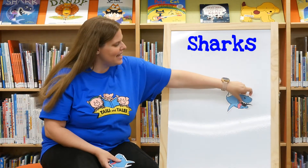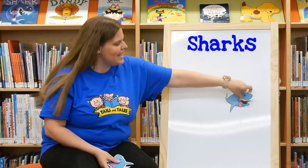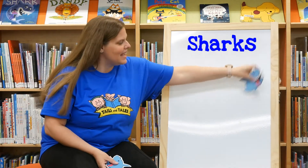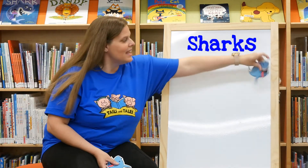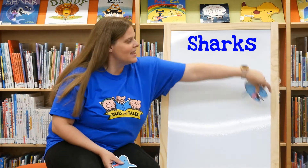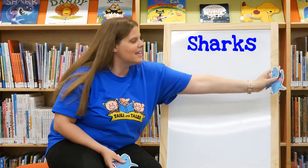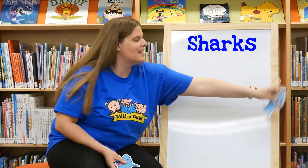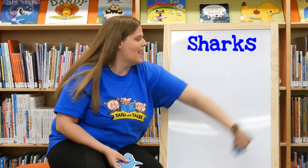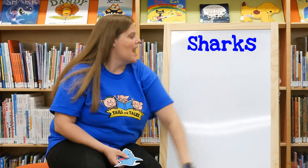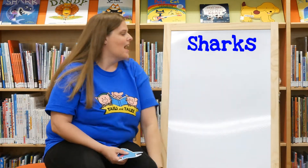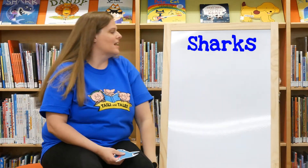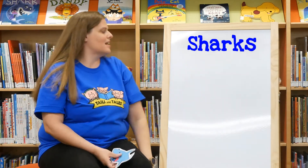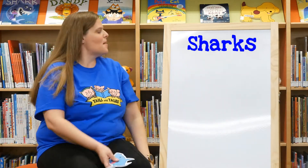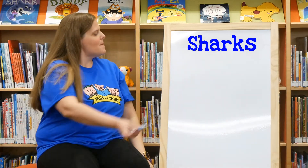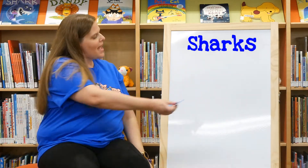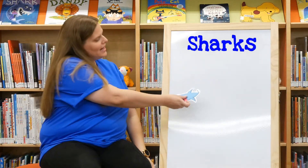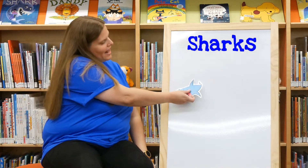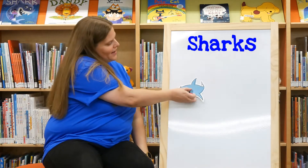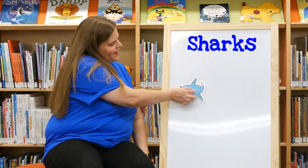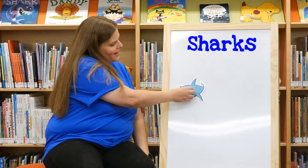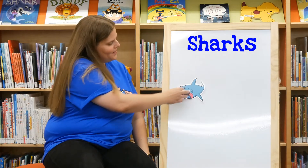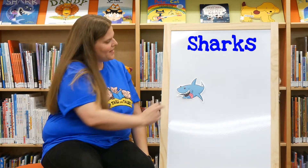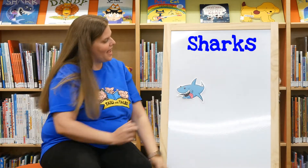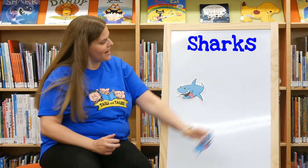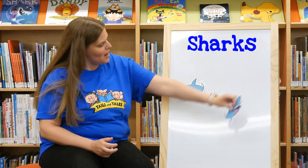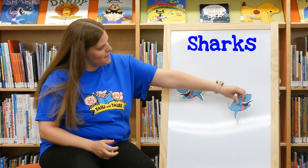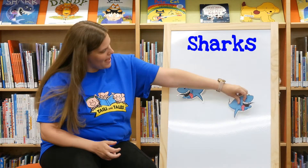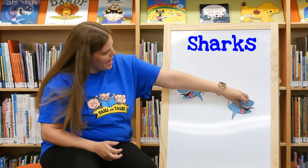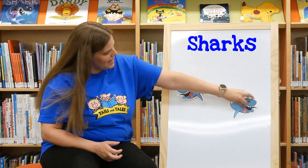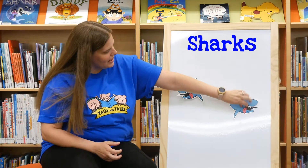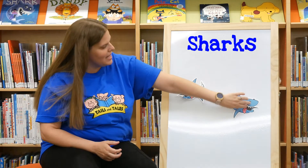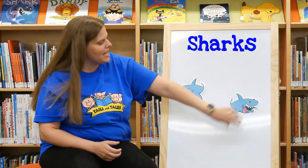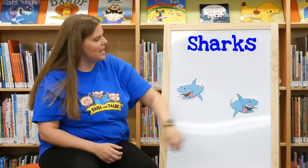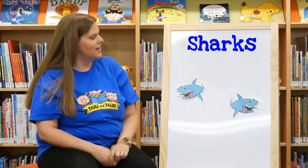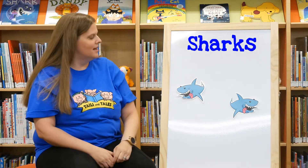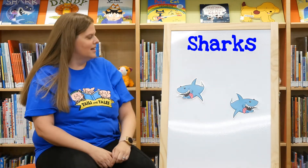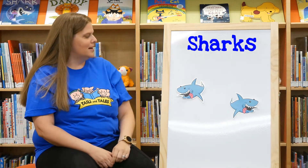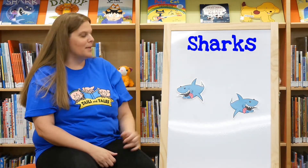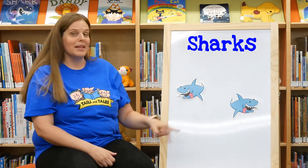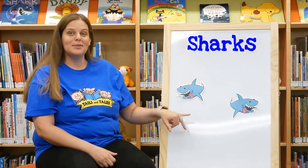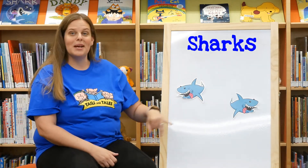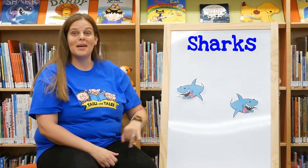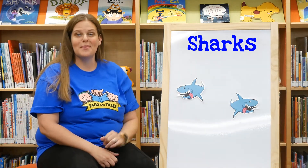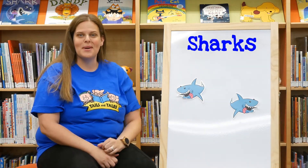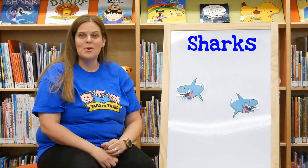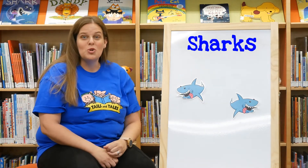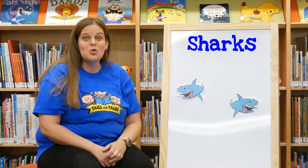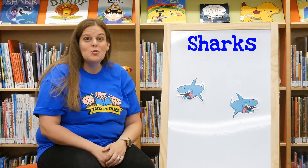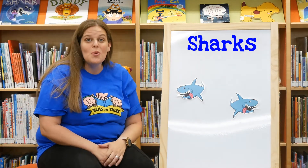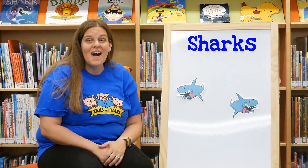Lee. Come back, Leonard, and come back, Lee. All right, let's try another one. Two